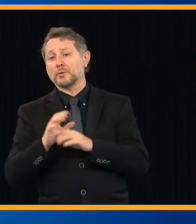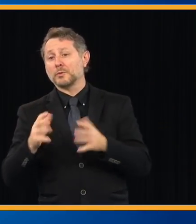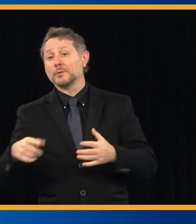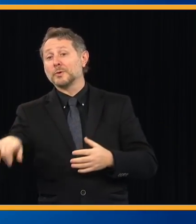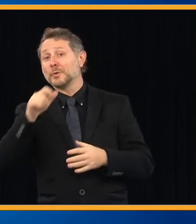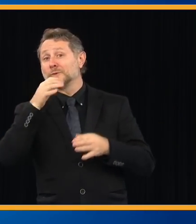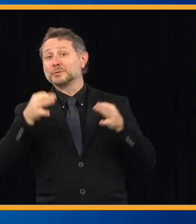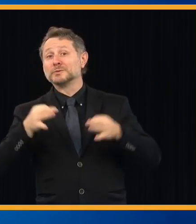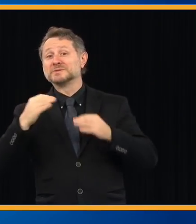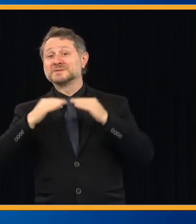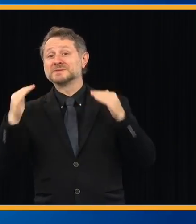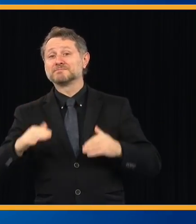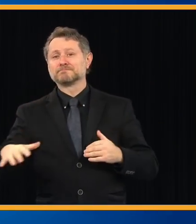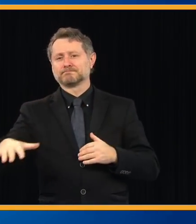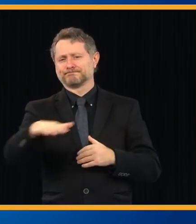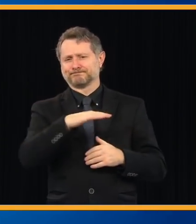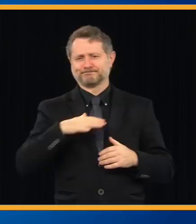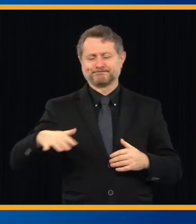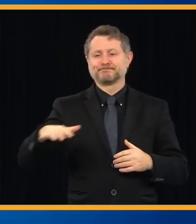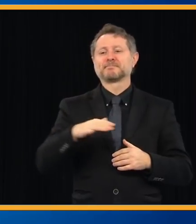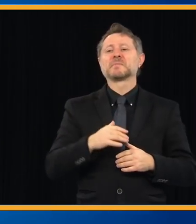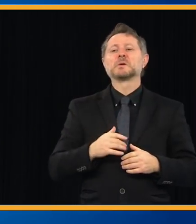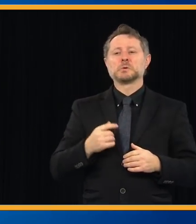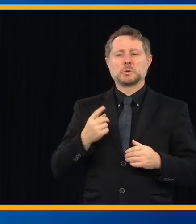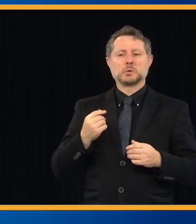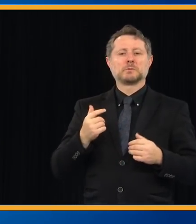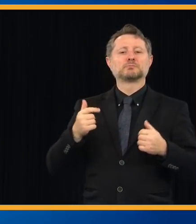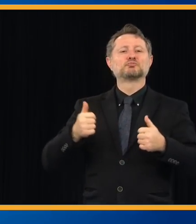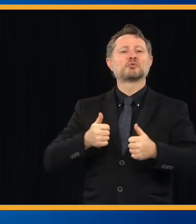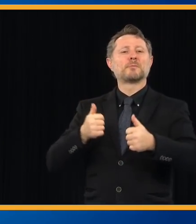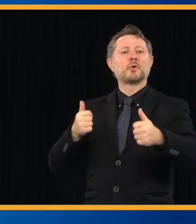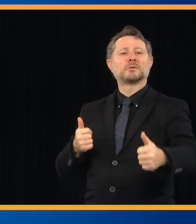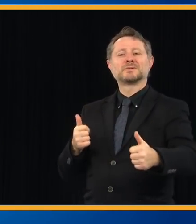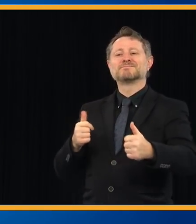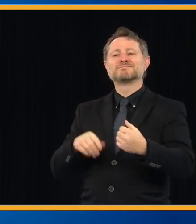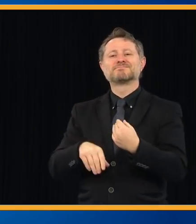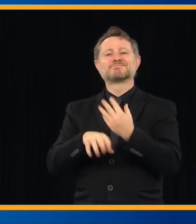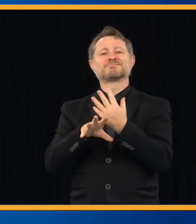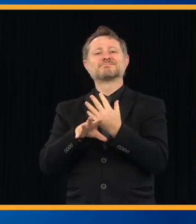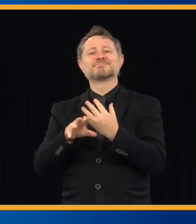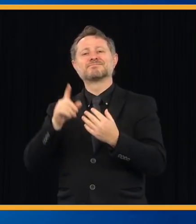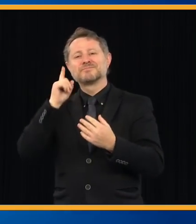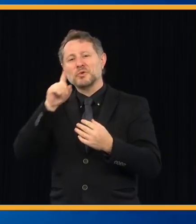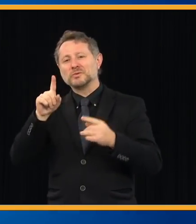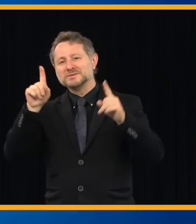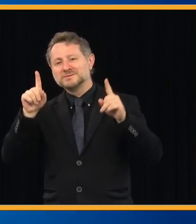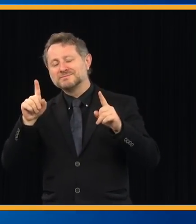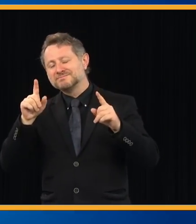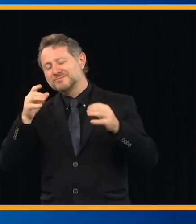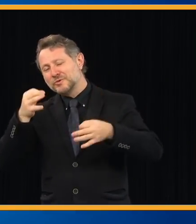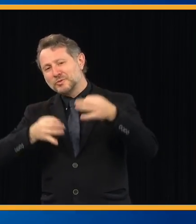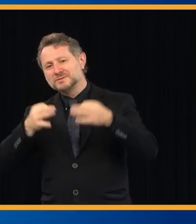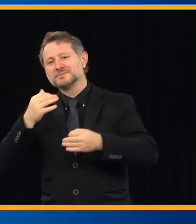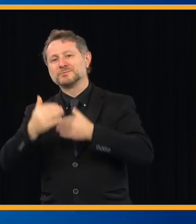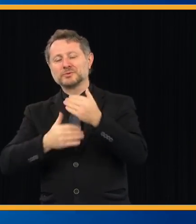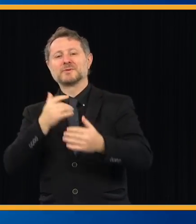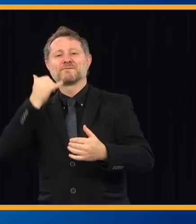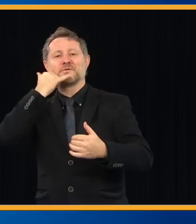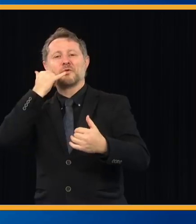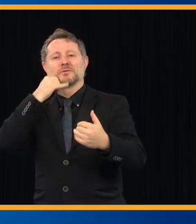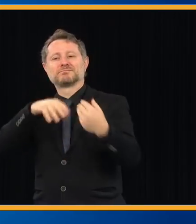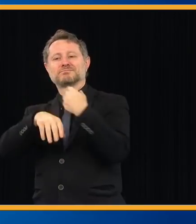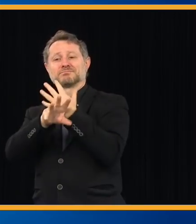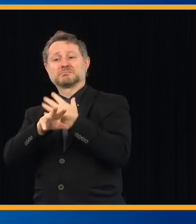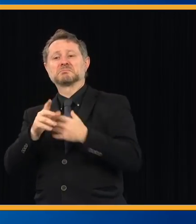been able to manage by remote telecommunication, et cetera. But We passed a law in New York called the Child